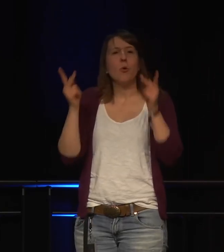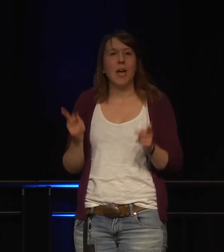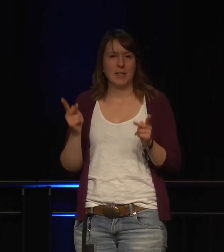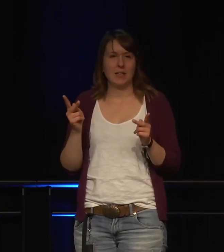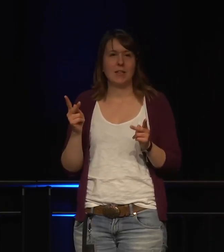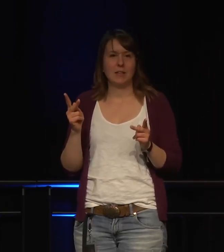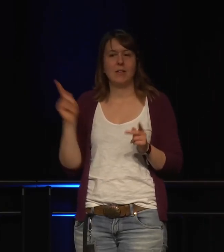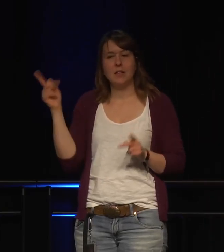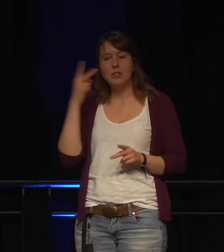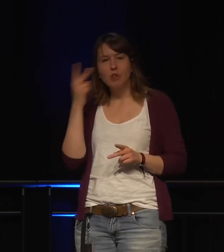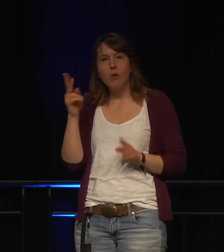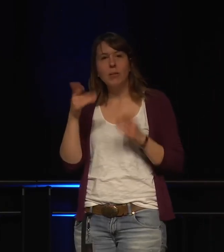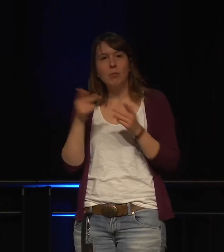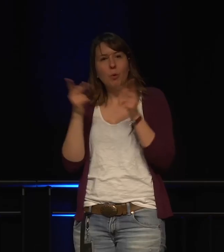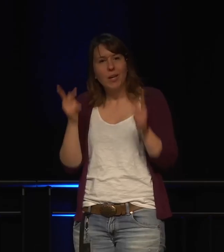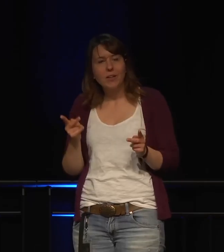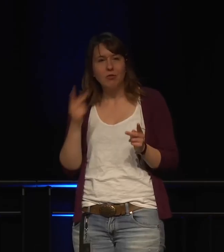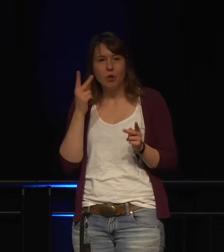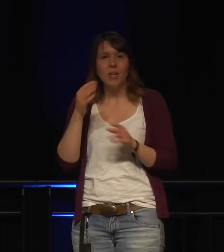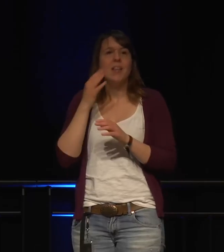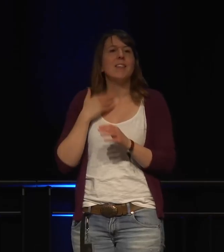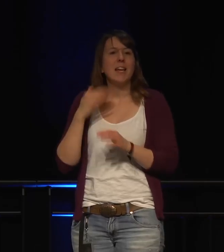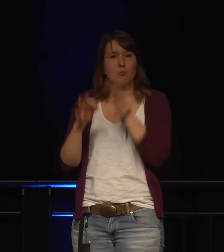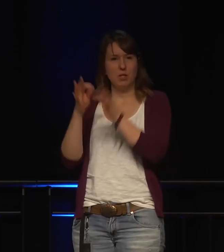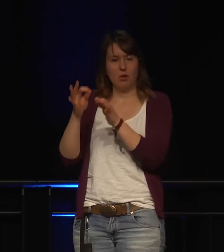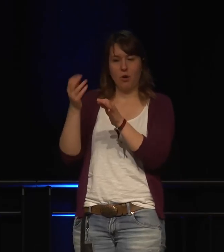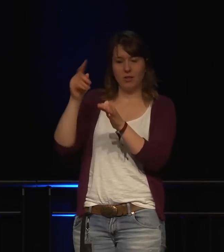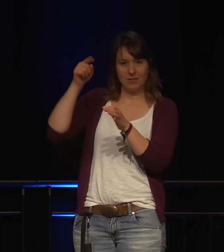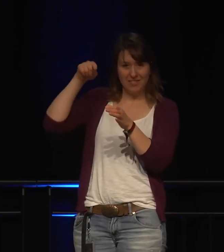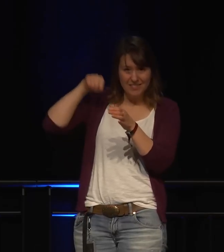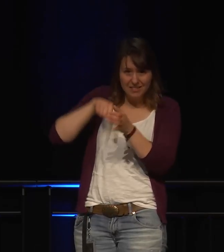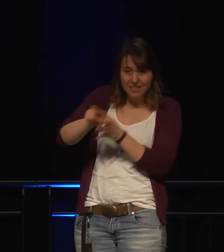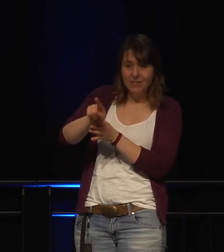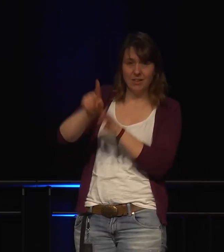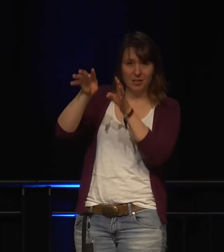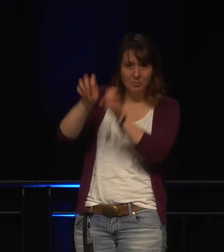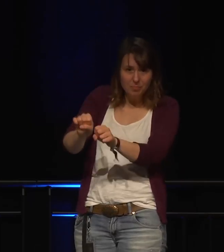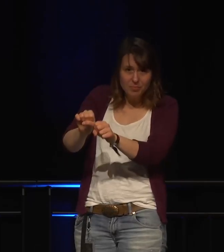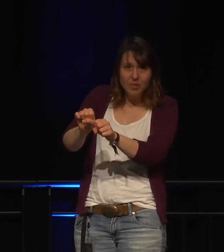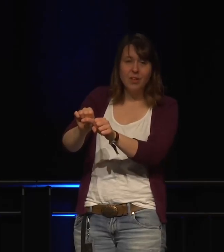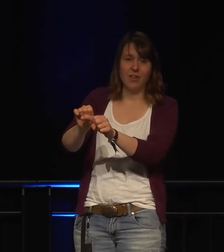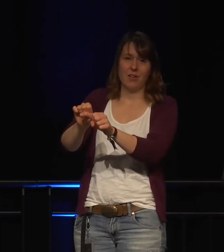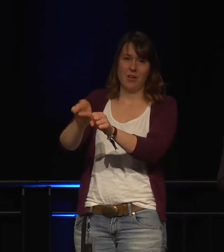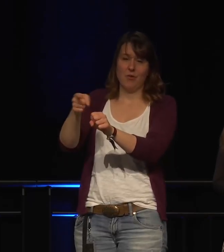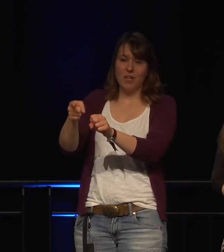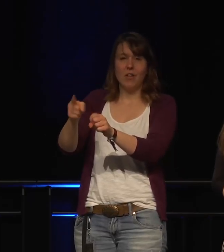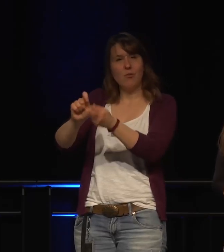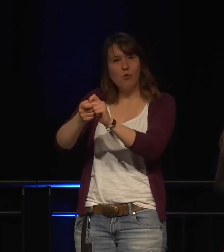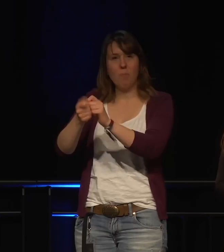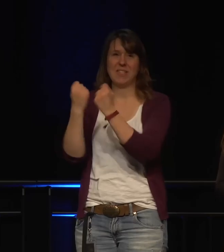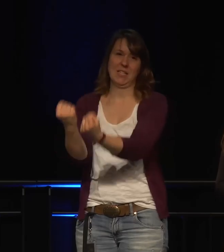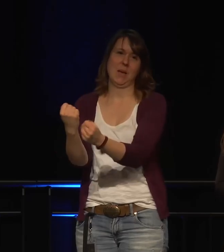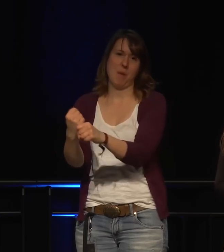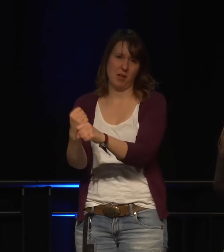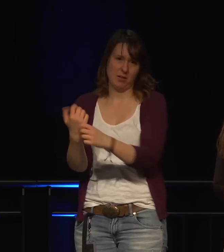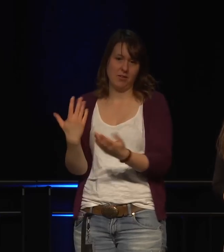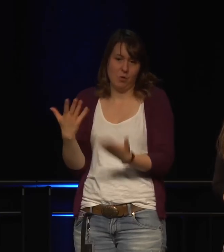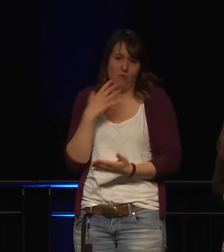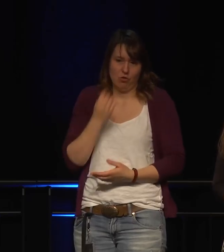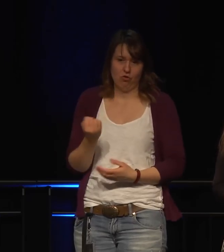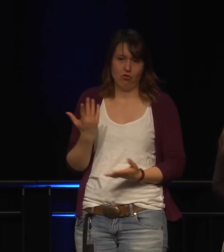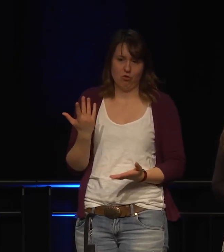projects in this part is actually doing something that's called the Internet of Dongs project,